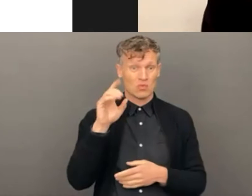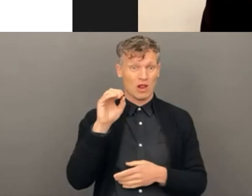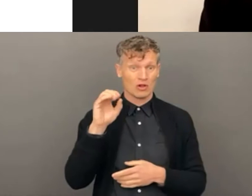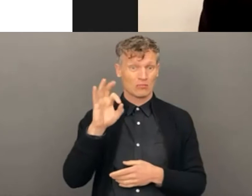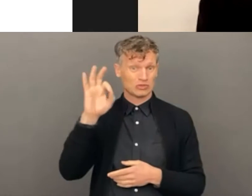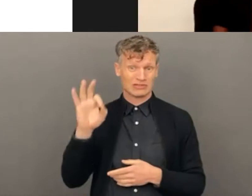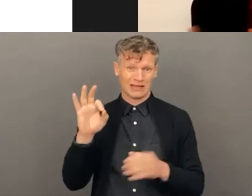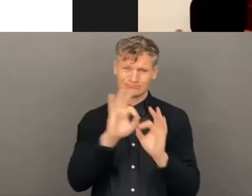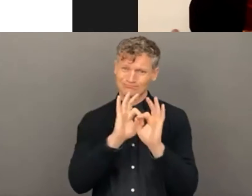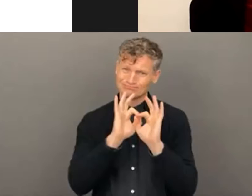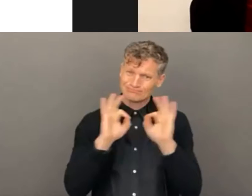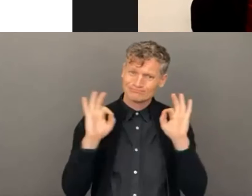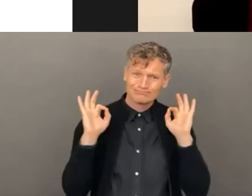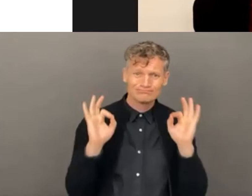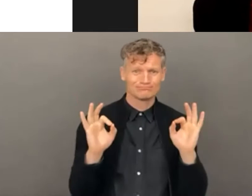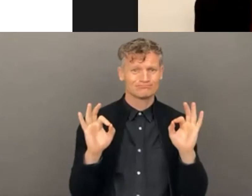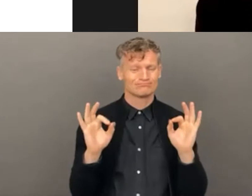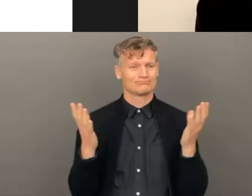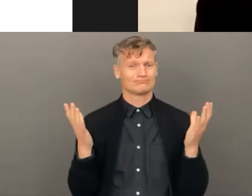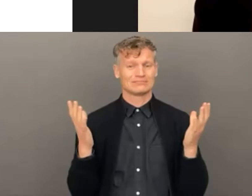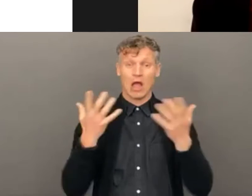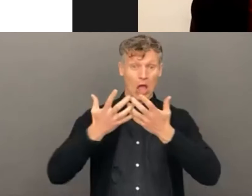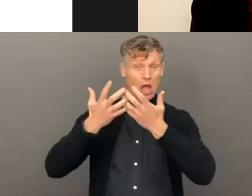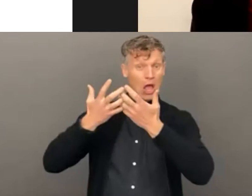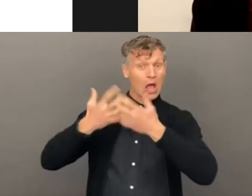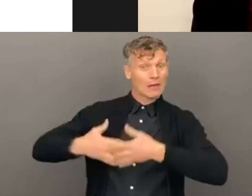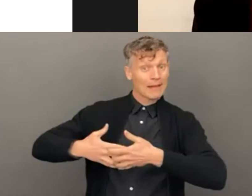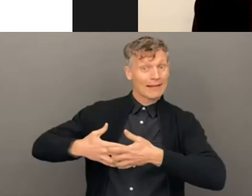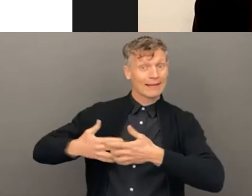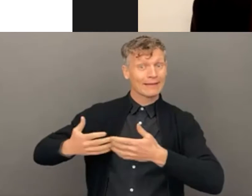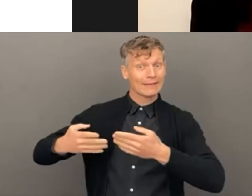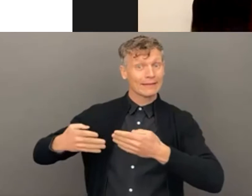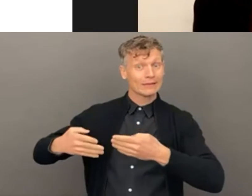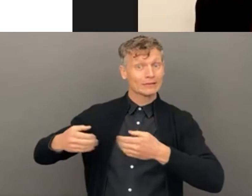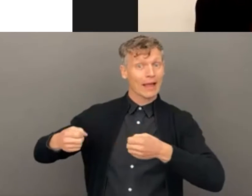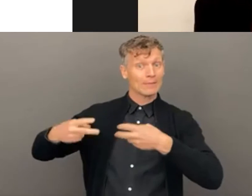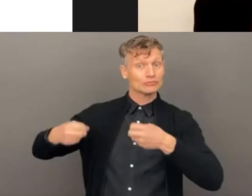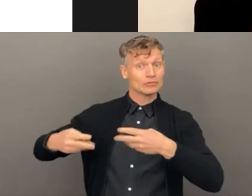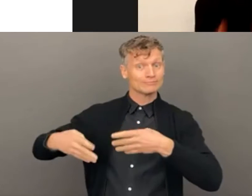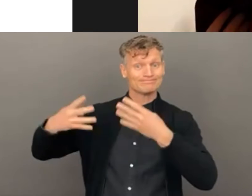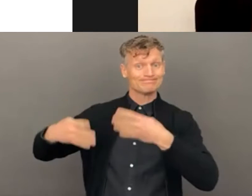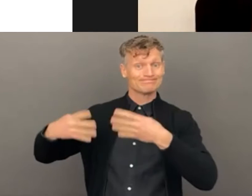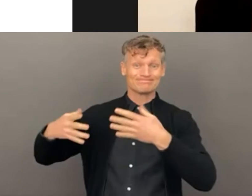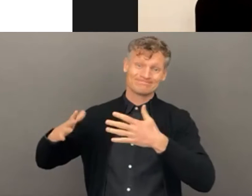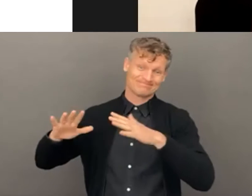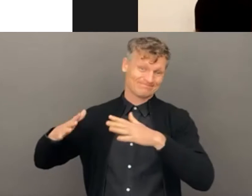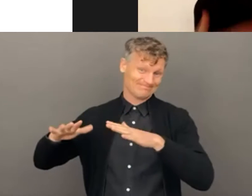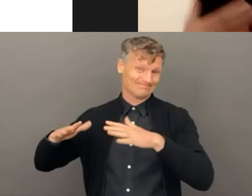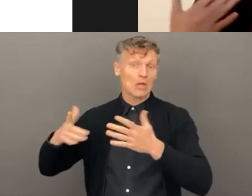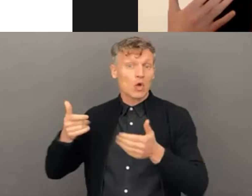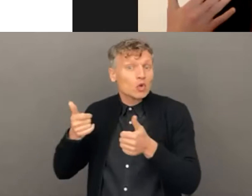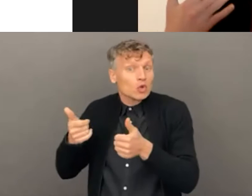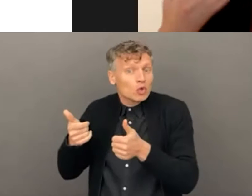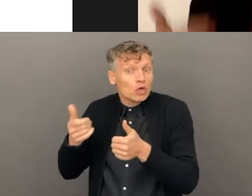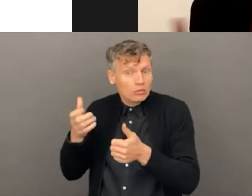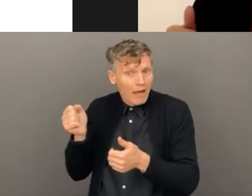accurate, while automatic captioning it's a good function to use,